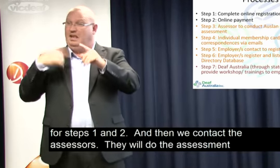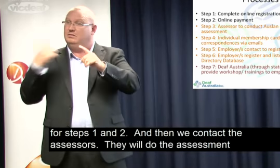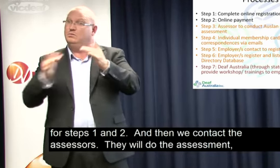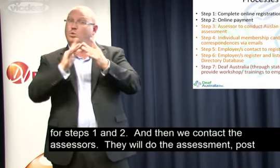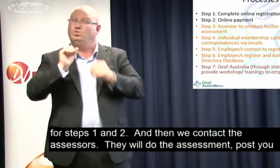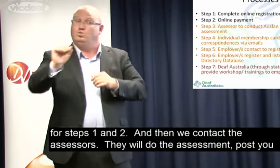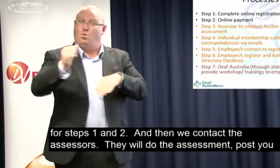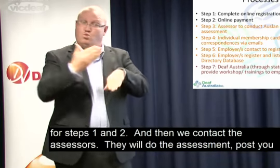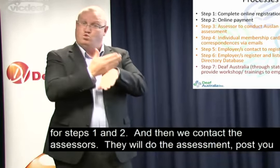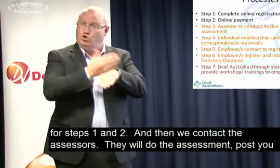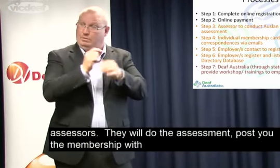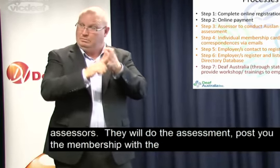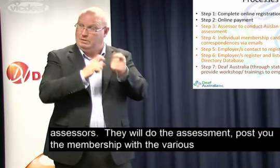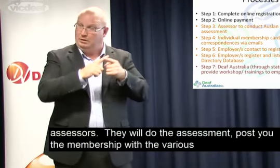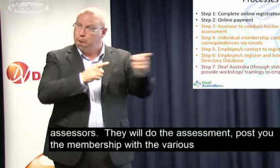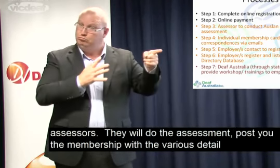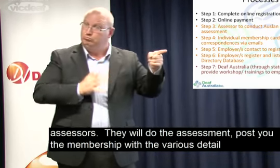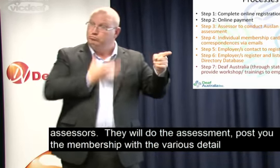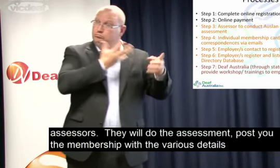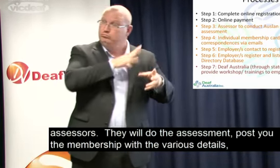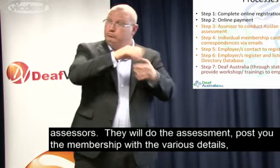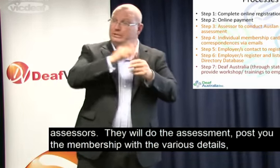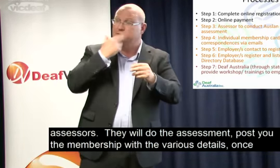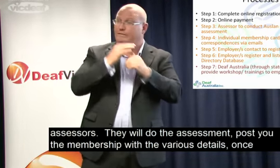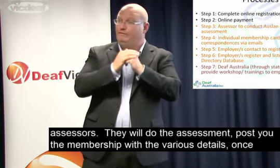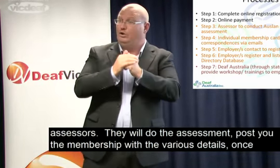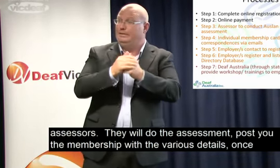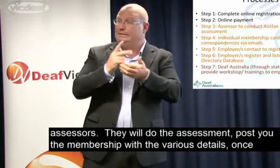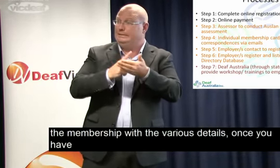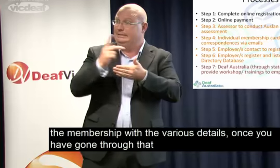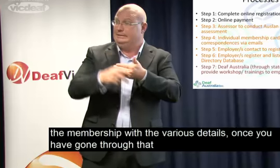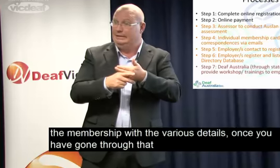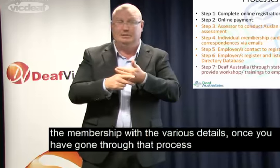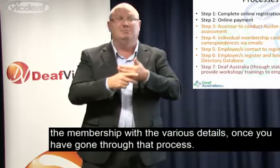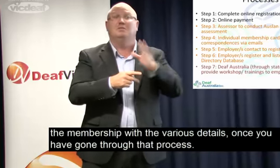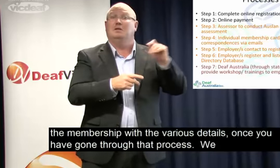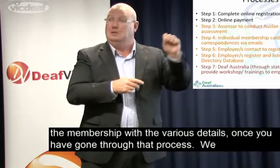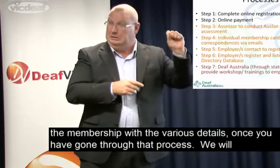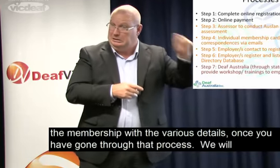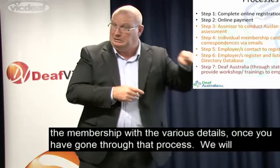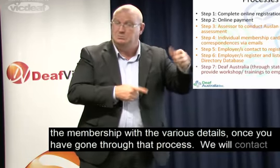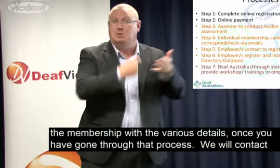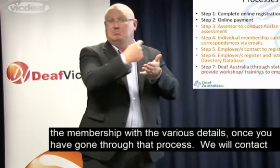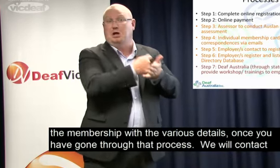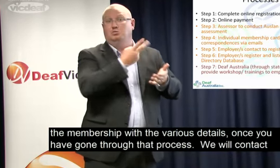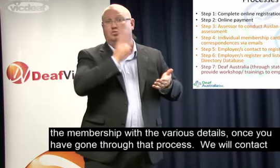process. And then we'll contact your workplace and see if they're interested in being part of this Deaf Friendly Initiative or